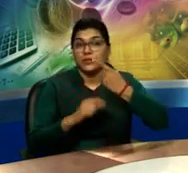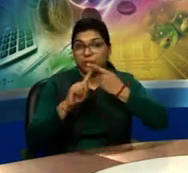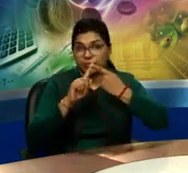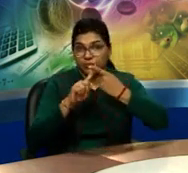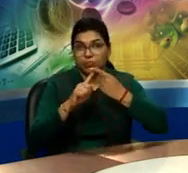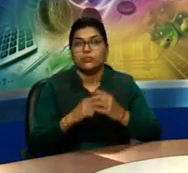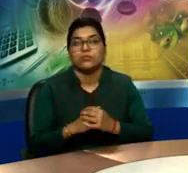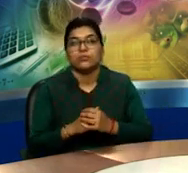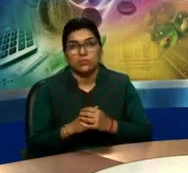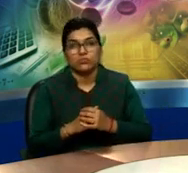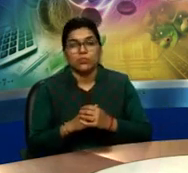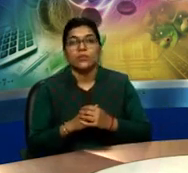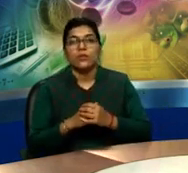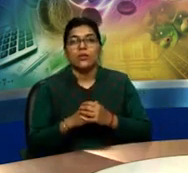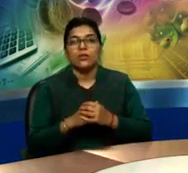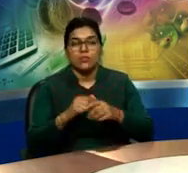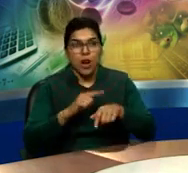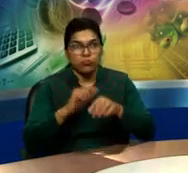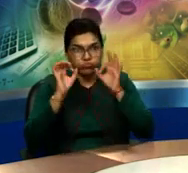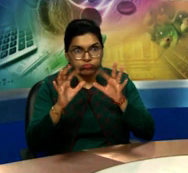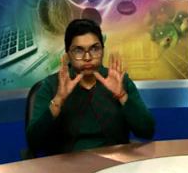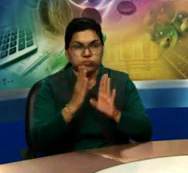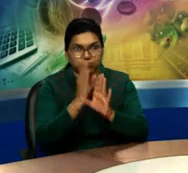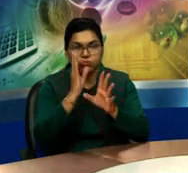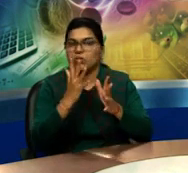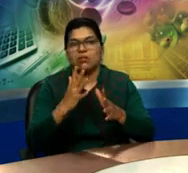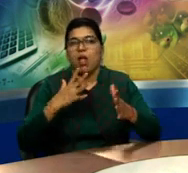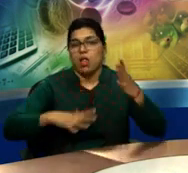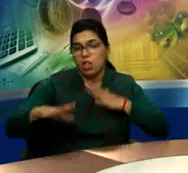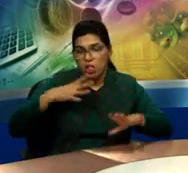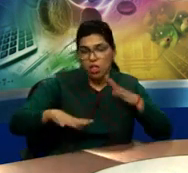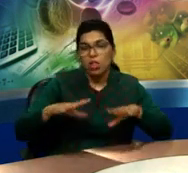are. So the first problem is